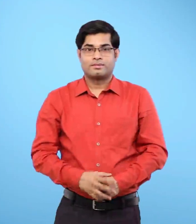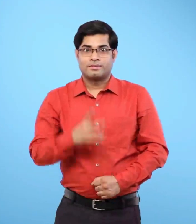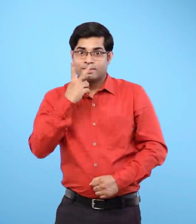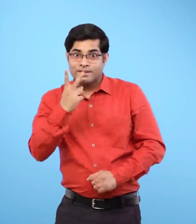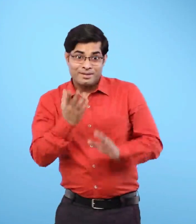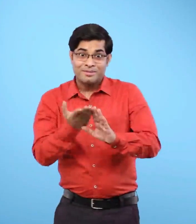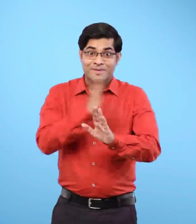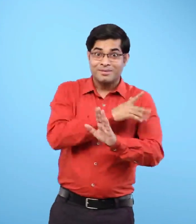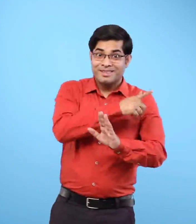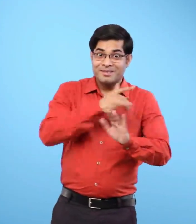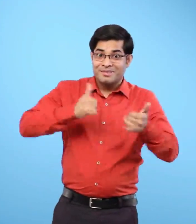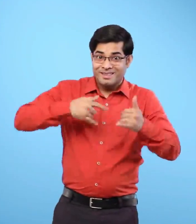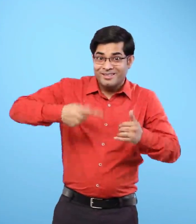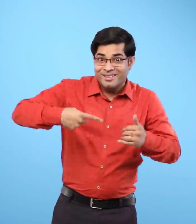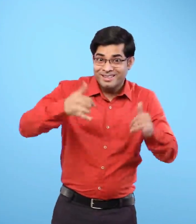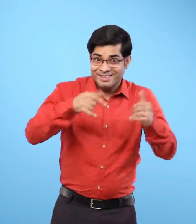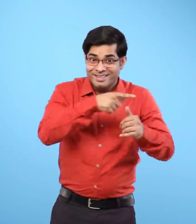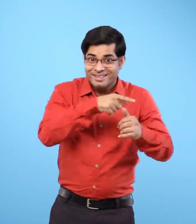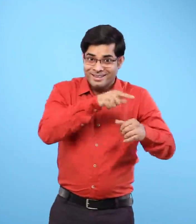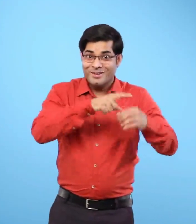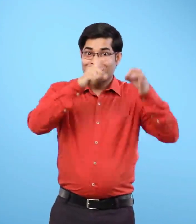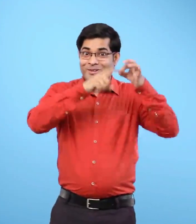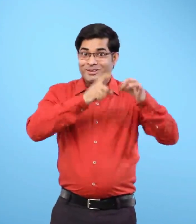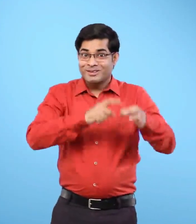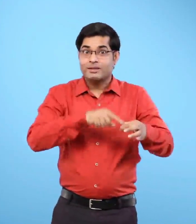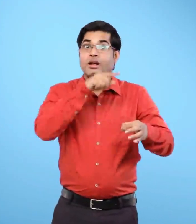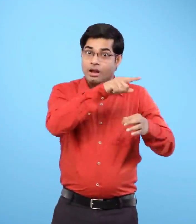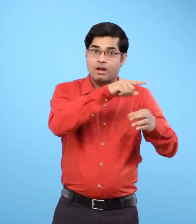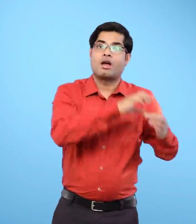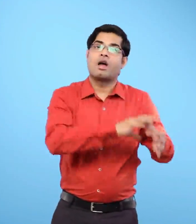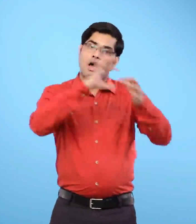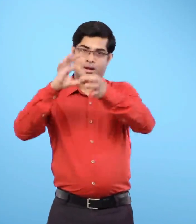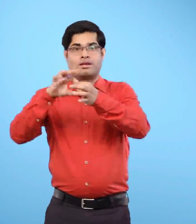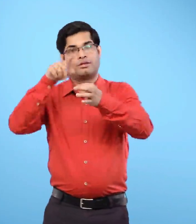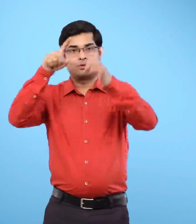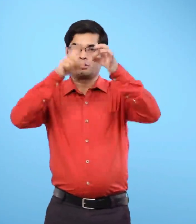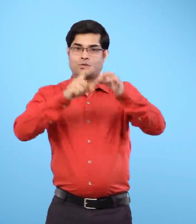69. The questions of the activity Games Every Day is given on this page,